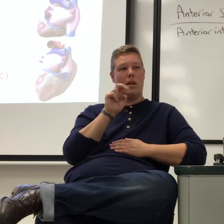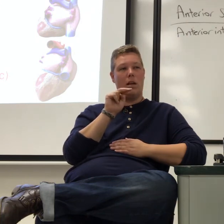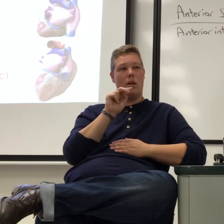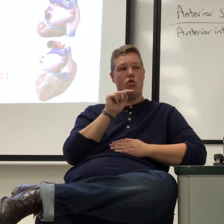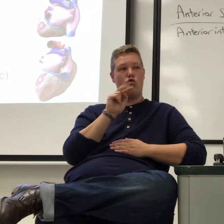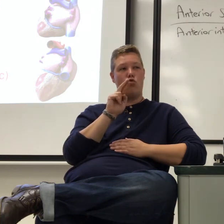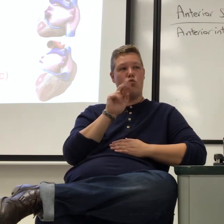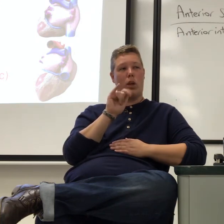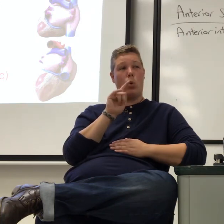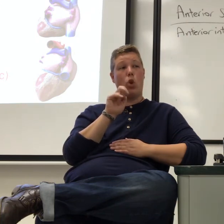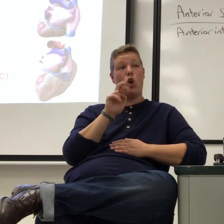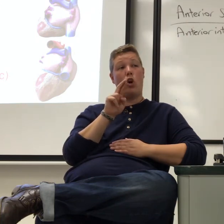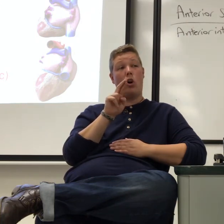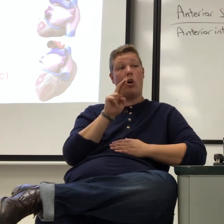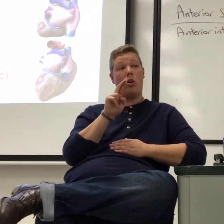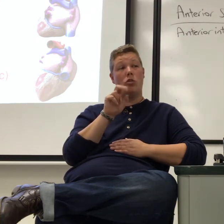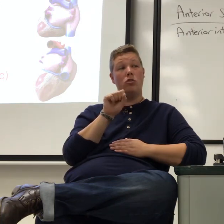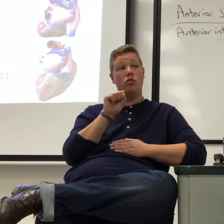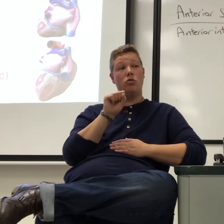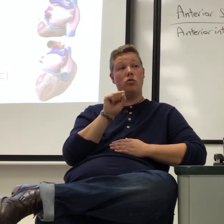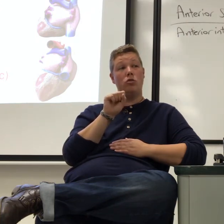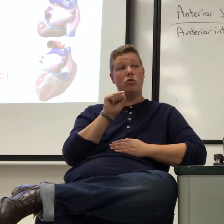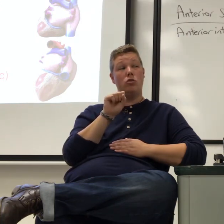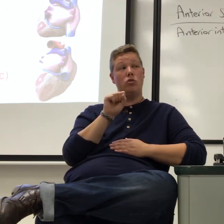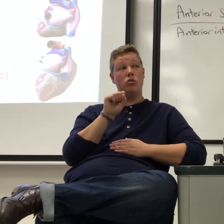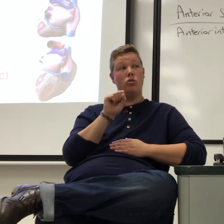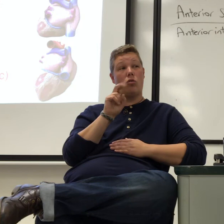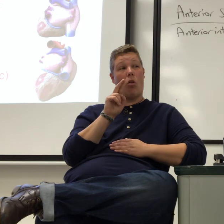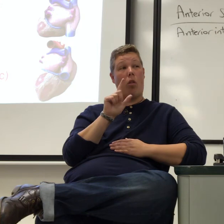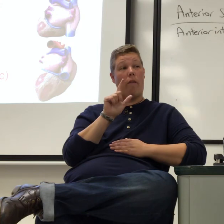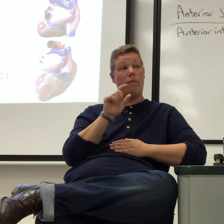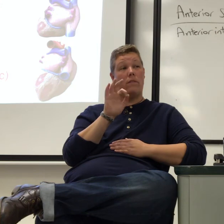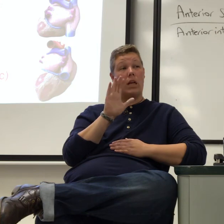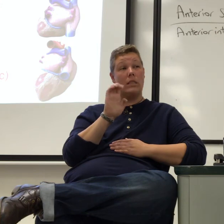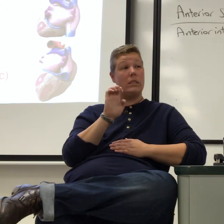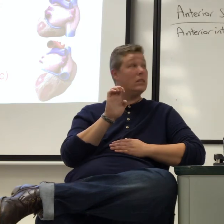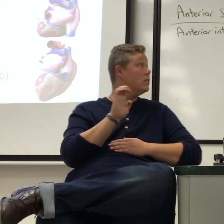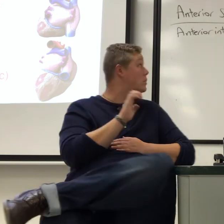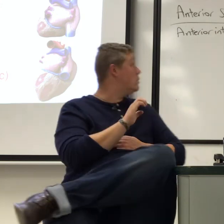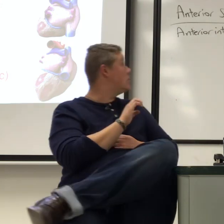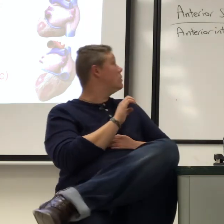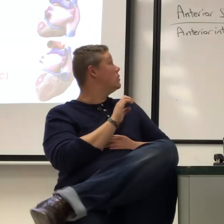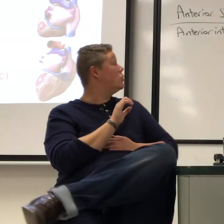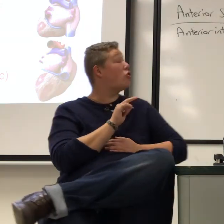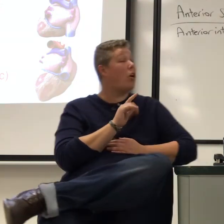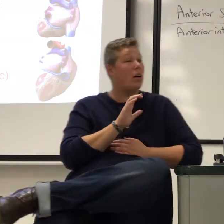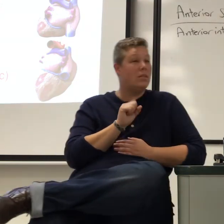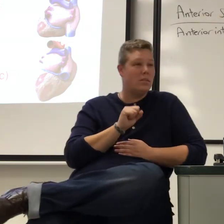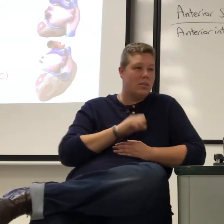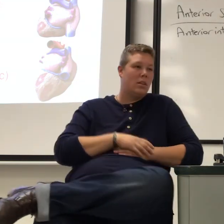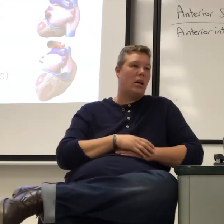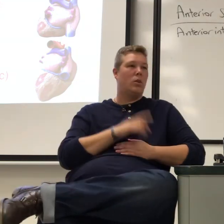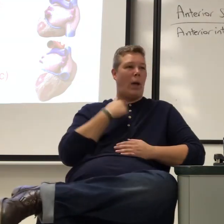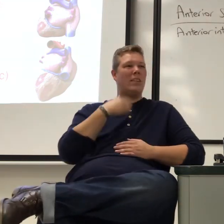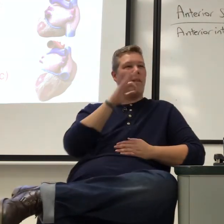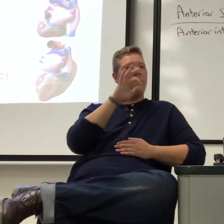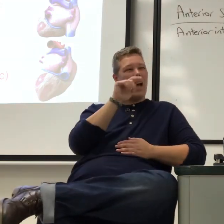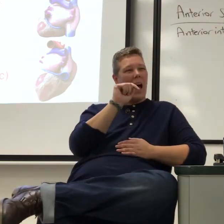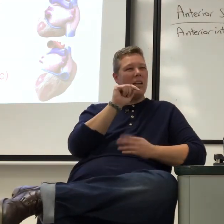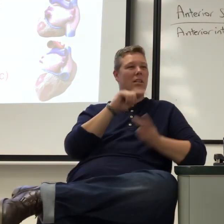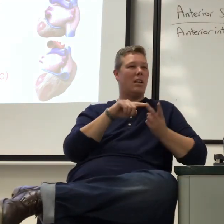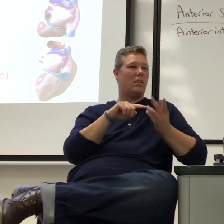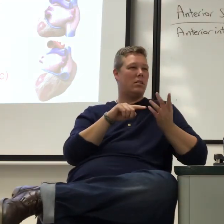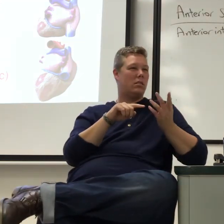interventricular sulcus. It has fat and coronary arteries in there. But anyways, you find that,